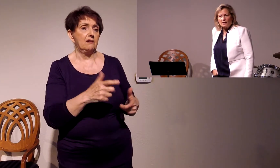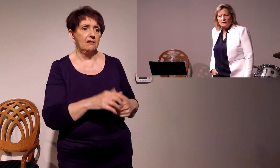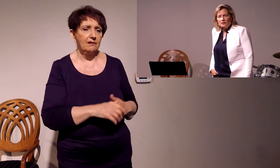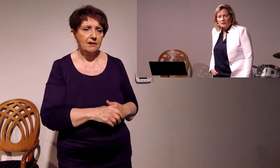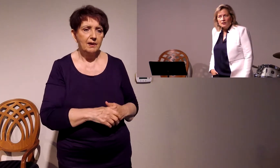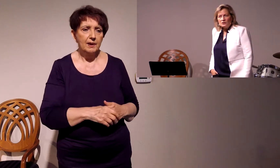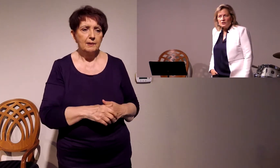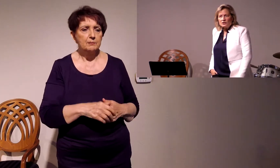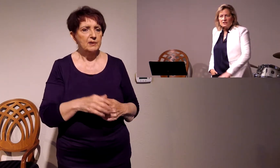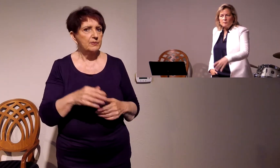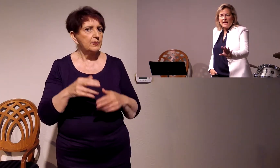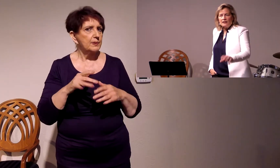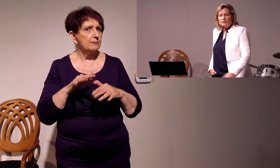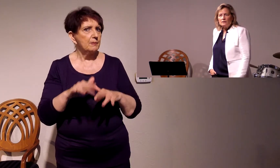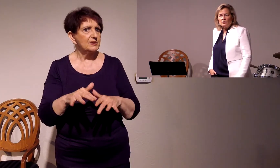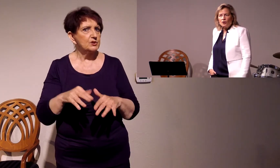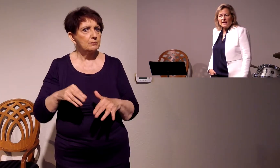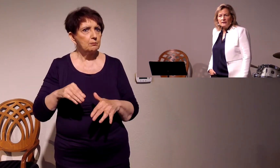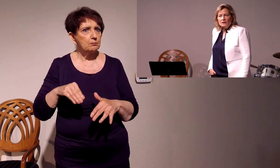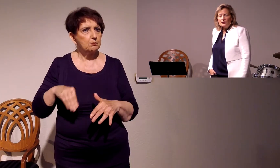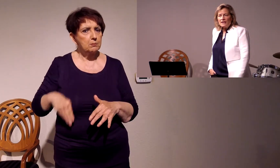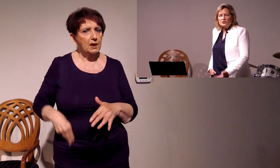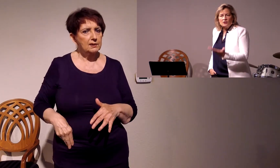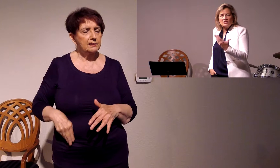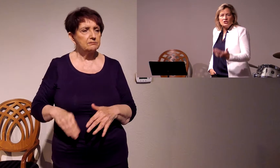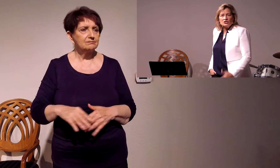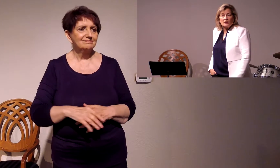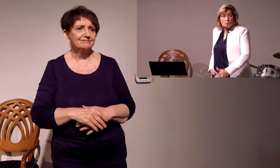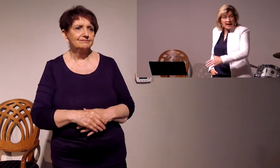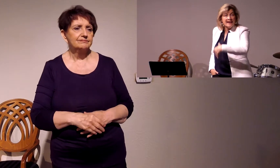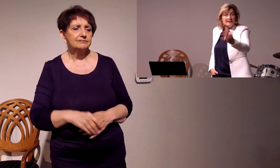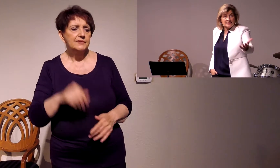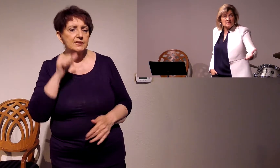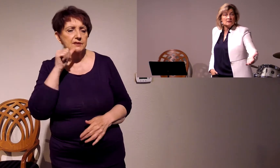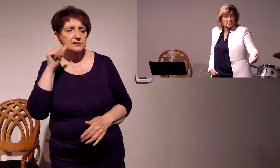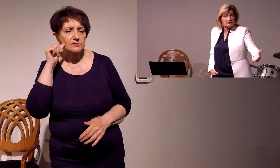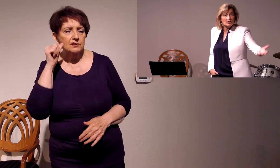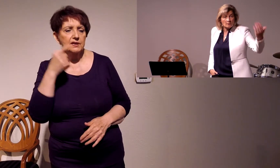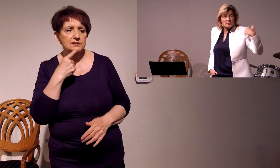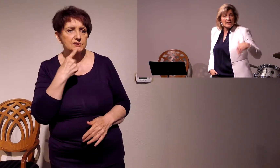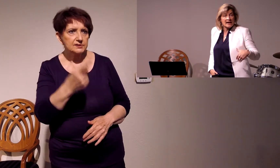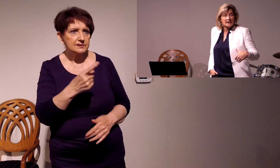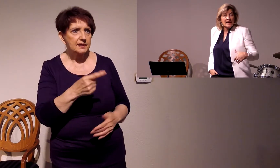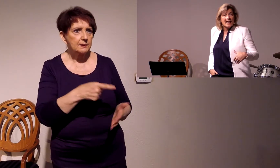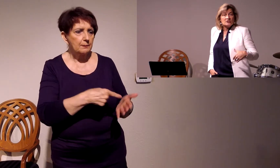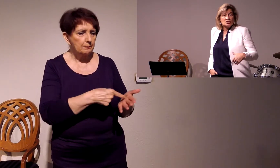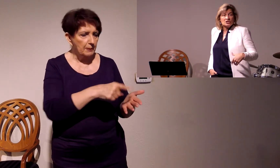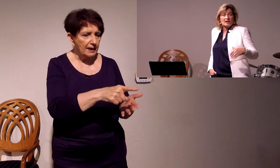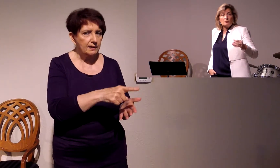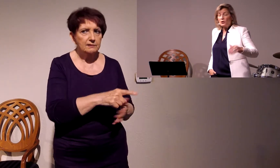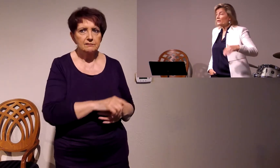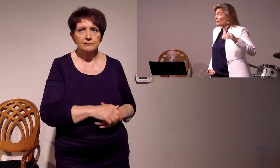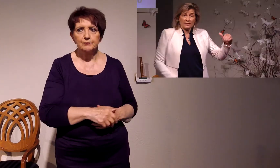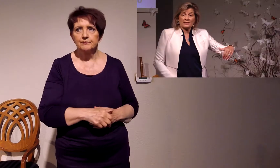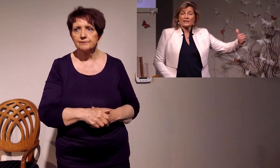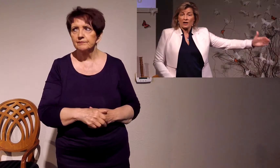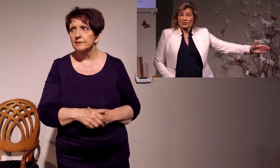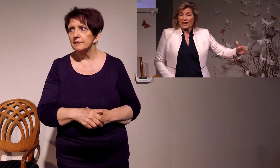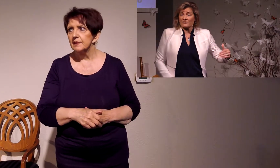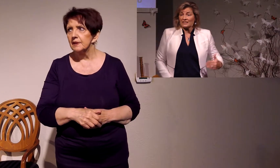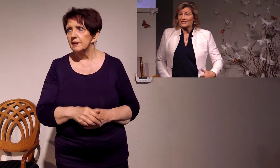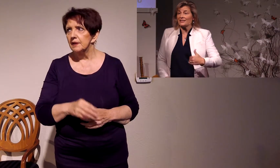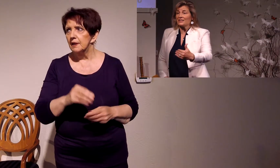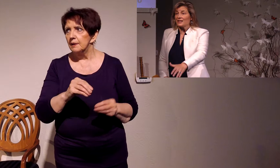magic pocket. She just says, pay it. Great. Yesterday she said, pay this from coming back. And she said, and put this